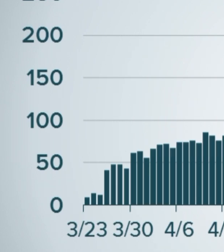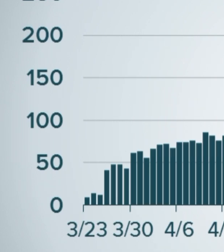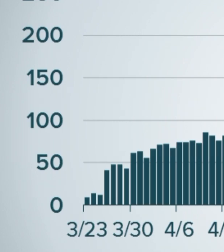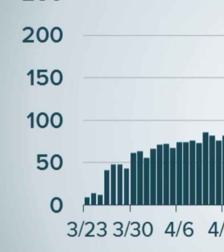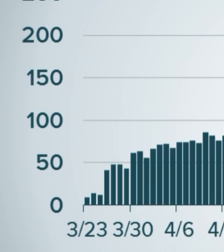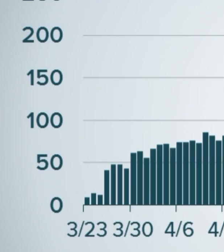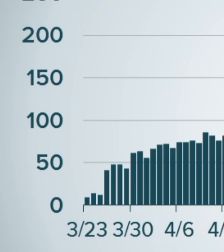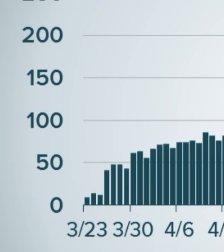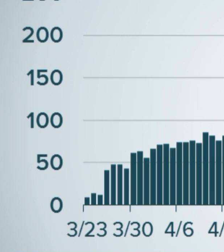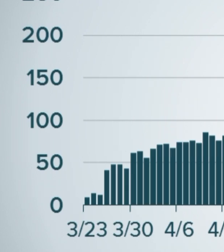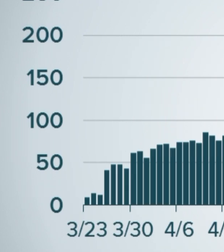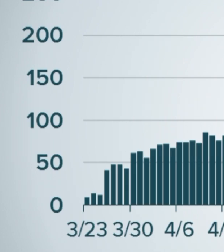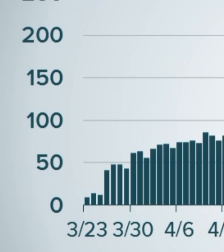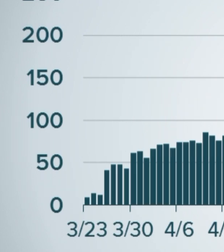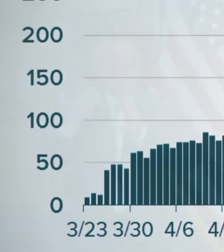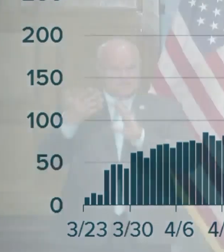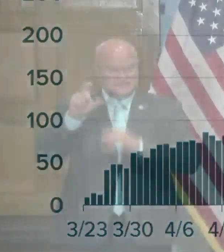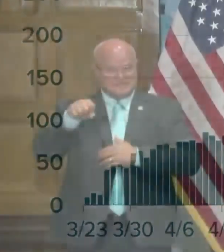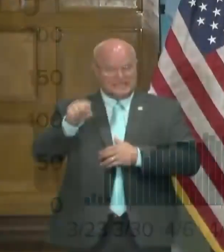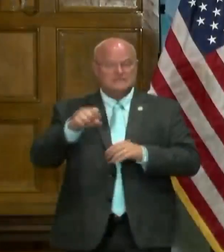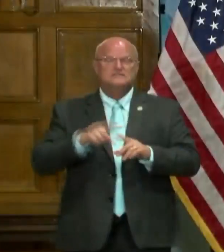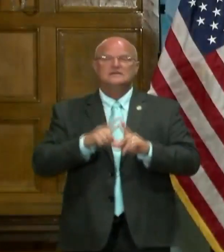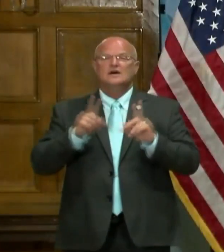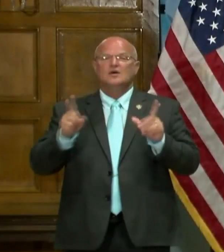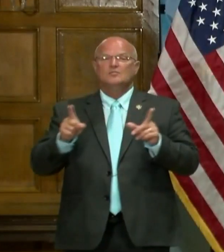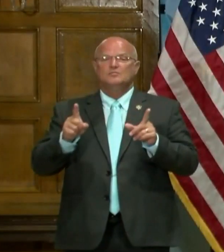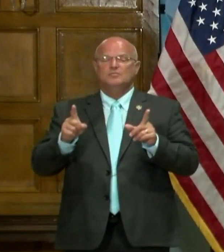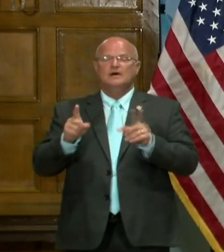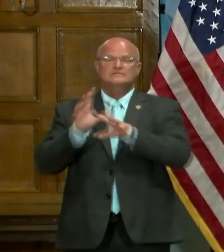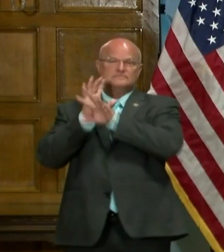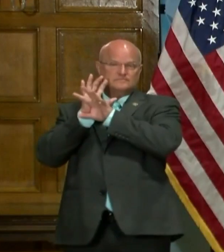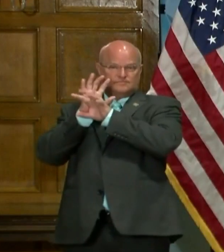and some issues that need to be addressed. But the